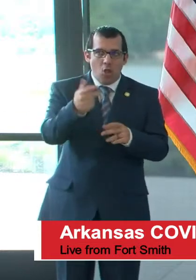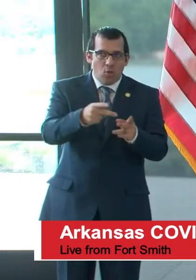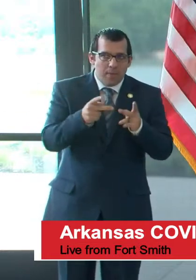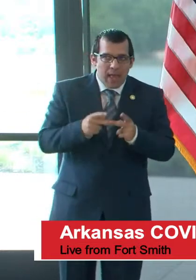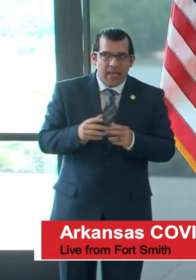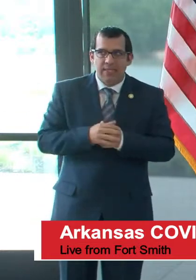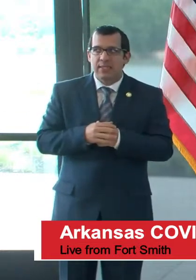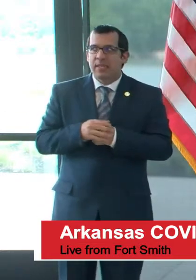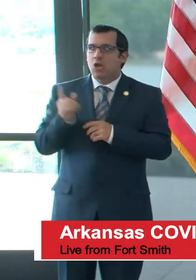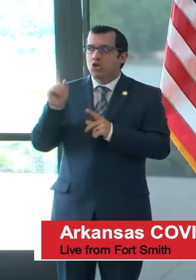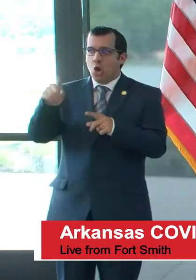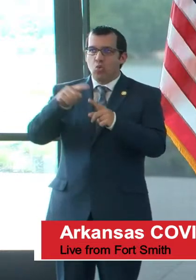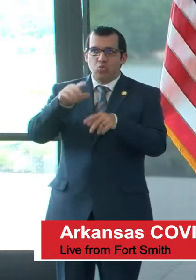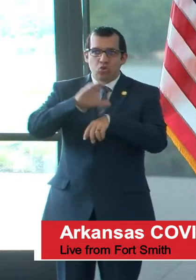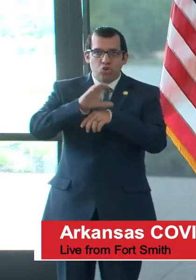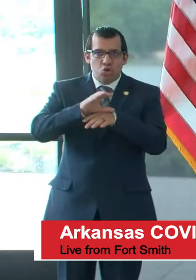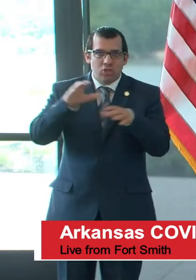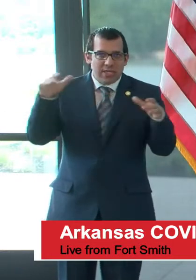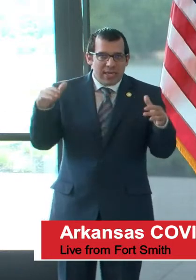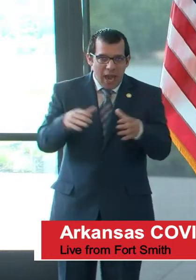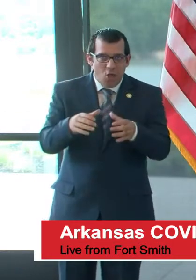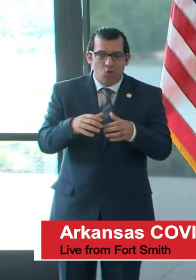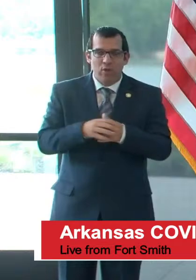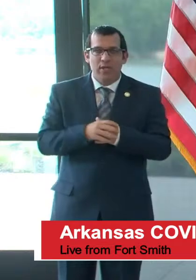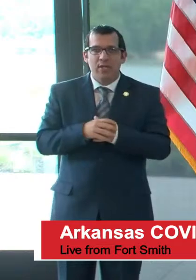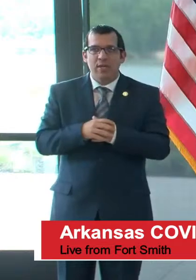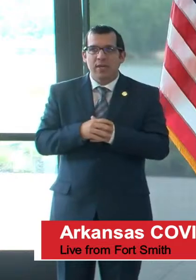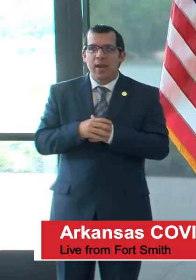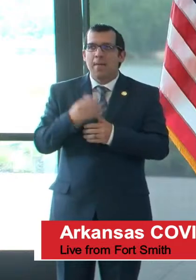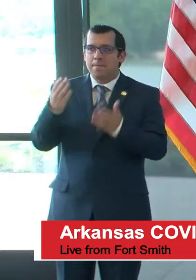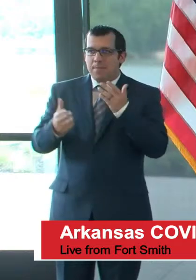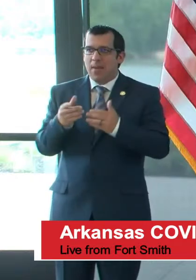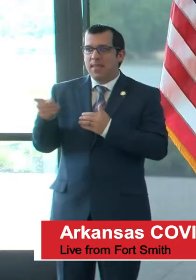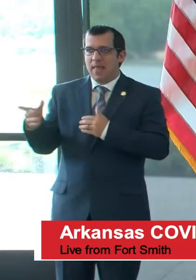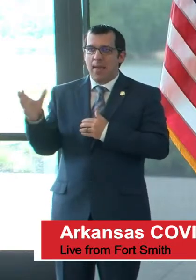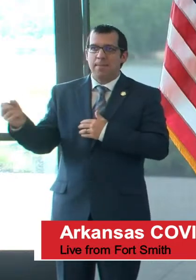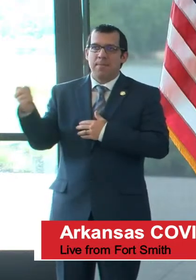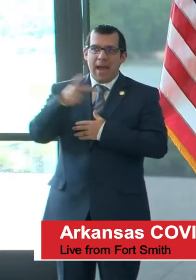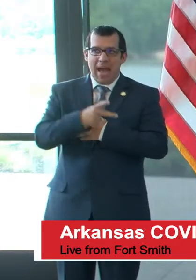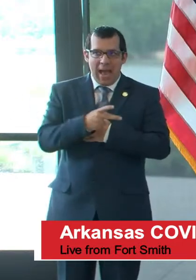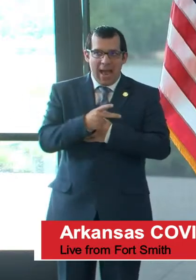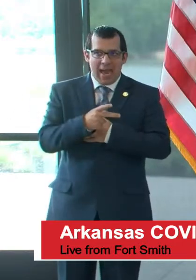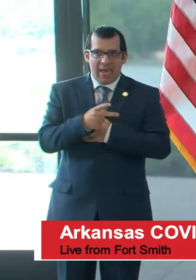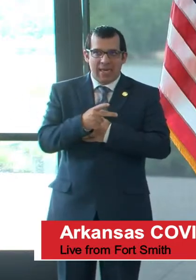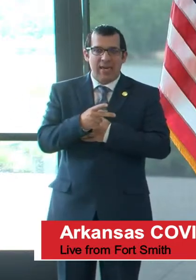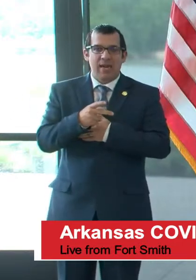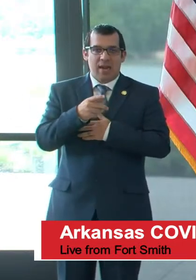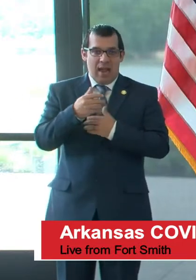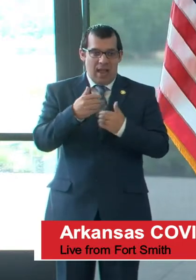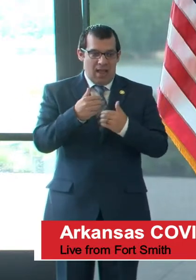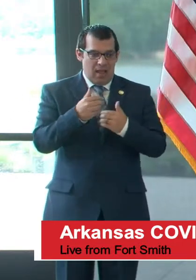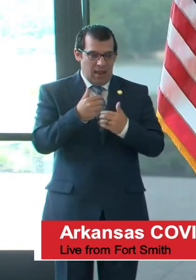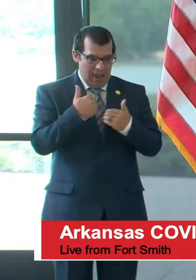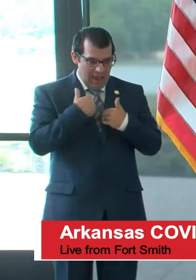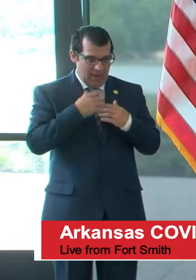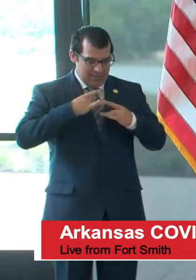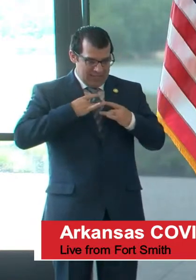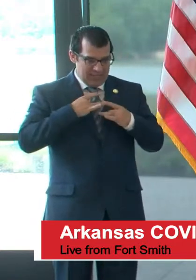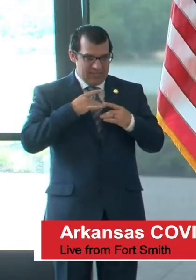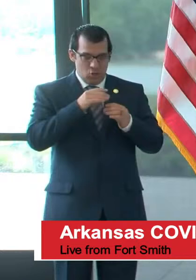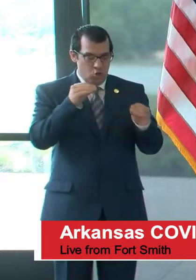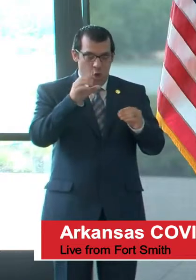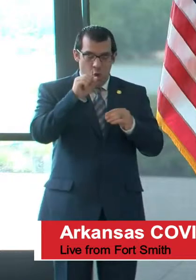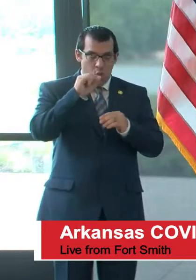they might go to a church gathering, and so they might then come back in and be asymptomatic and they go to